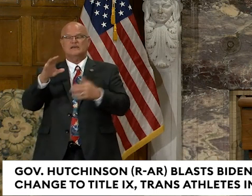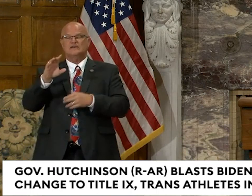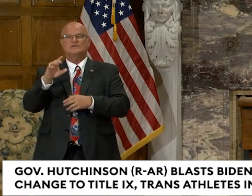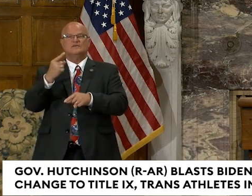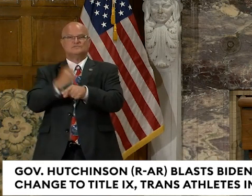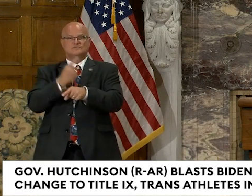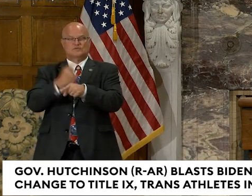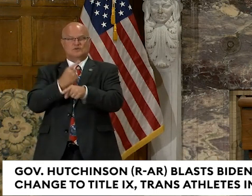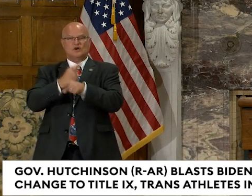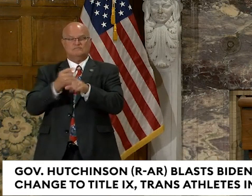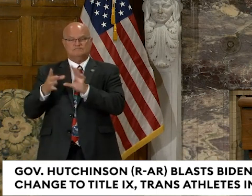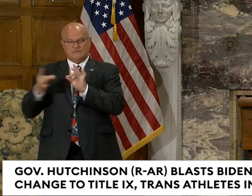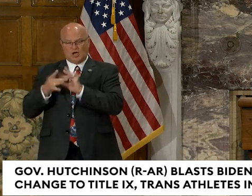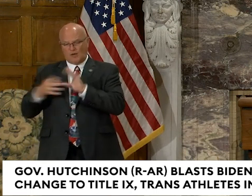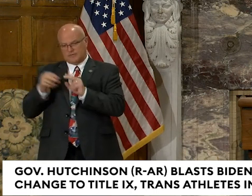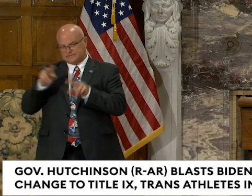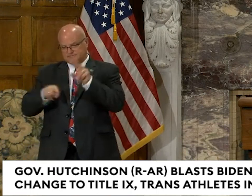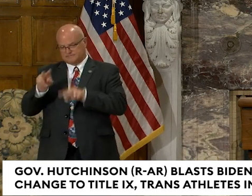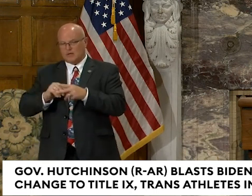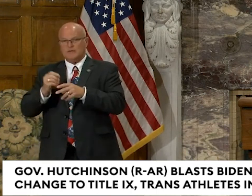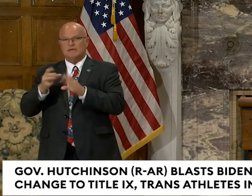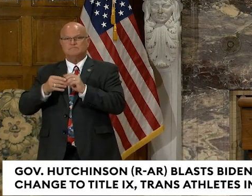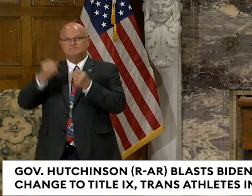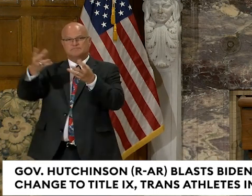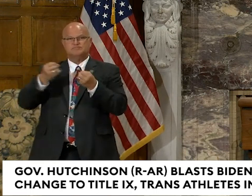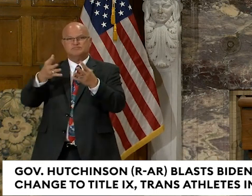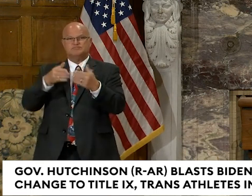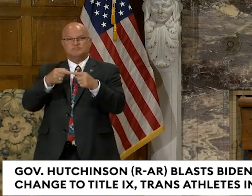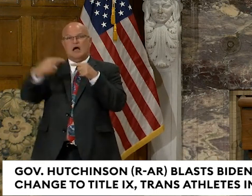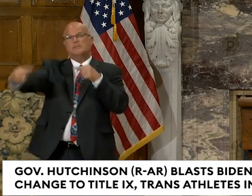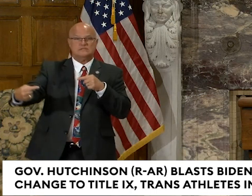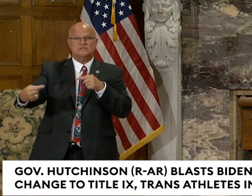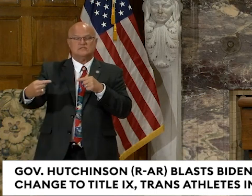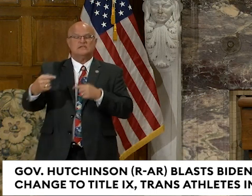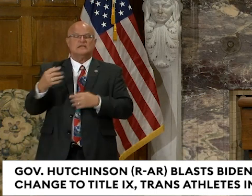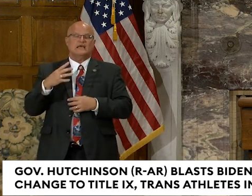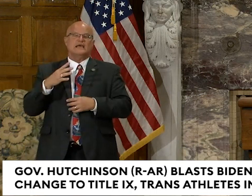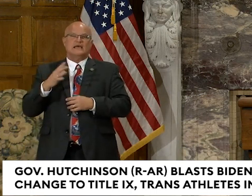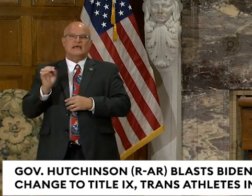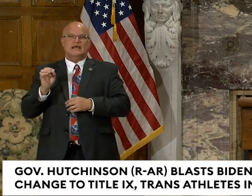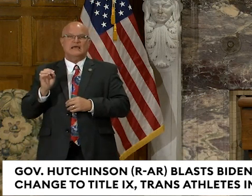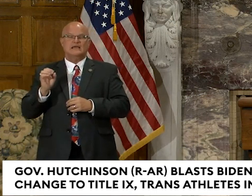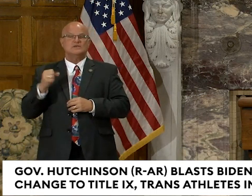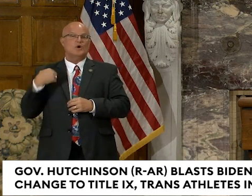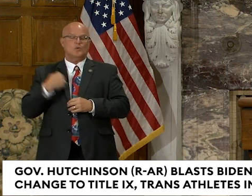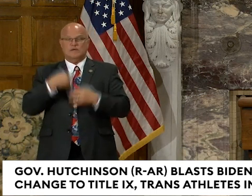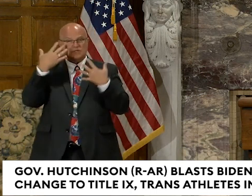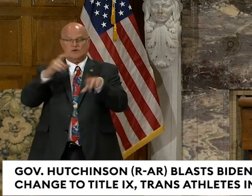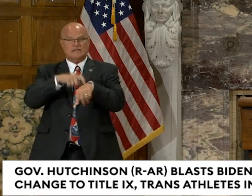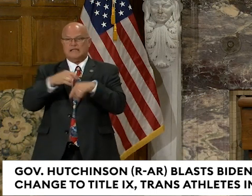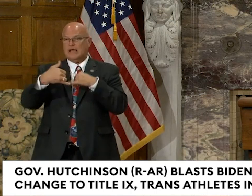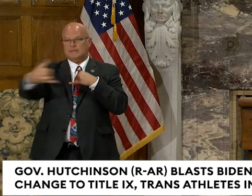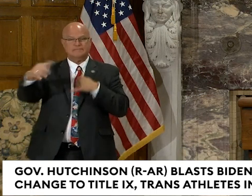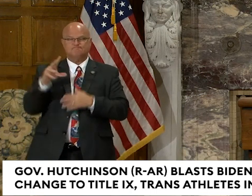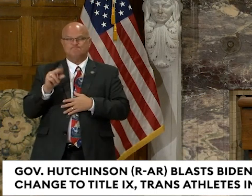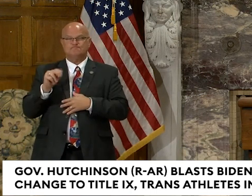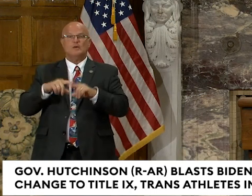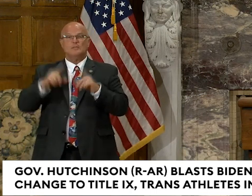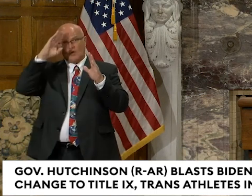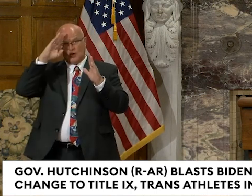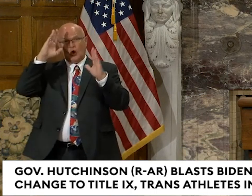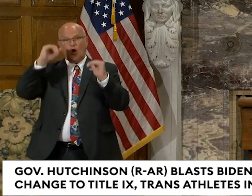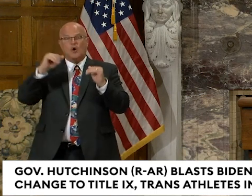regard to all the comments that are being made in opposition. And so we don't know the timeline, but